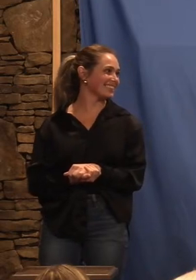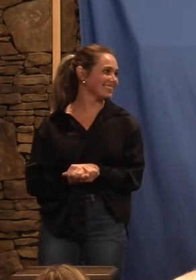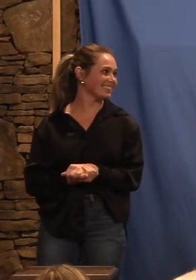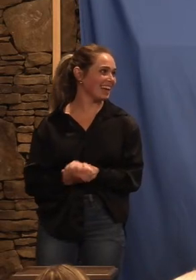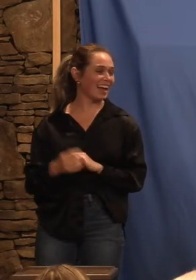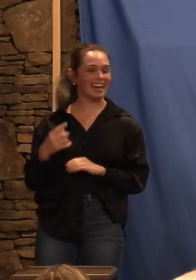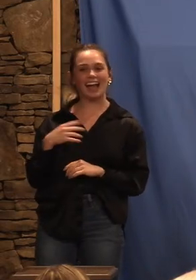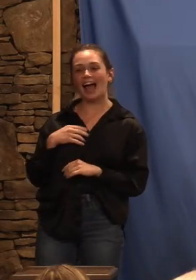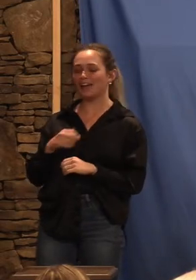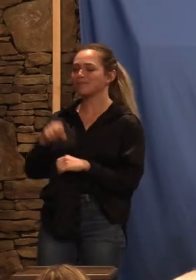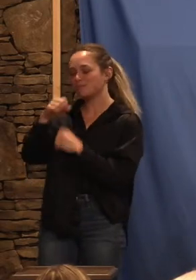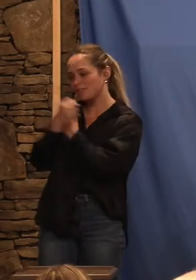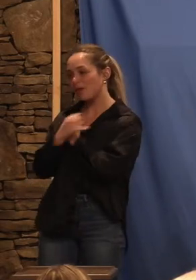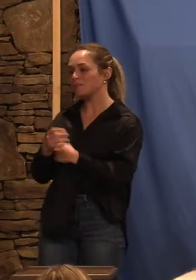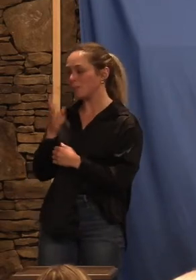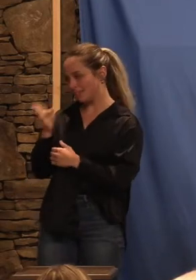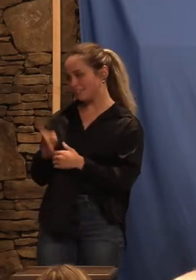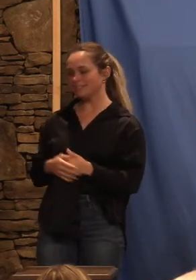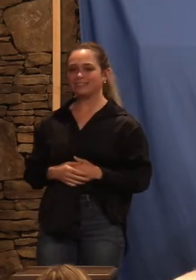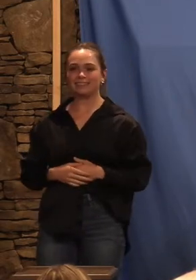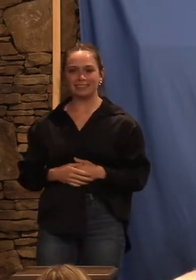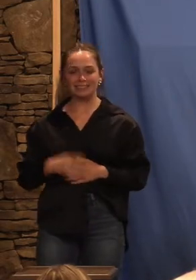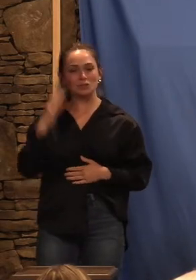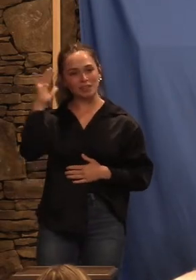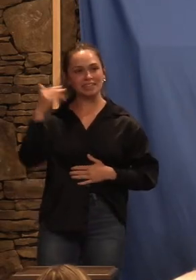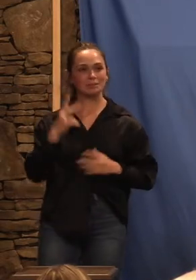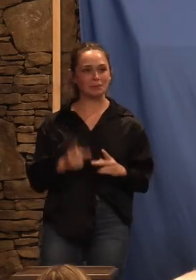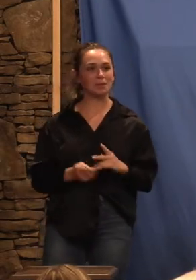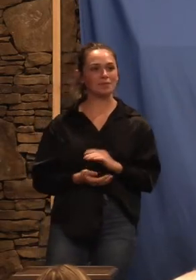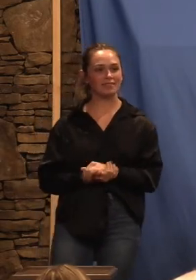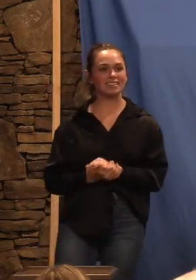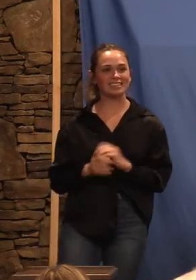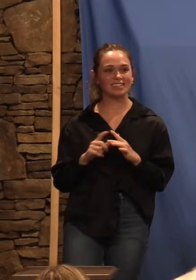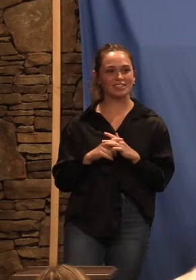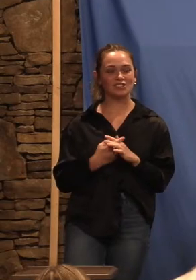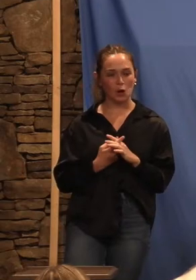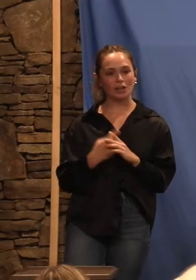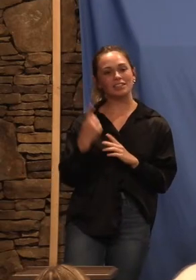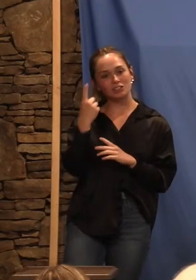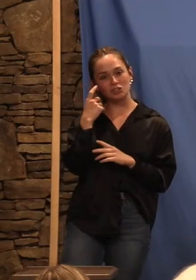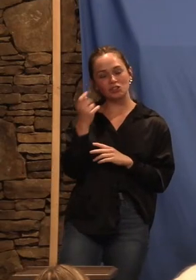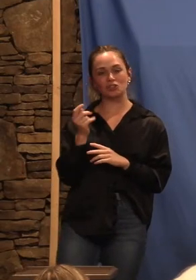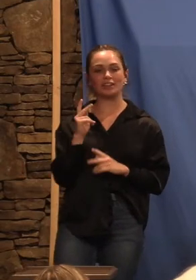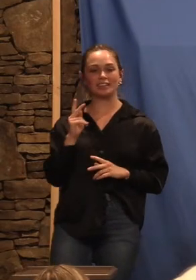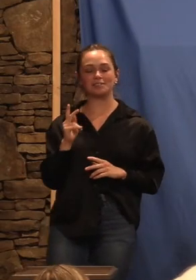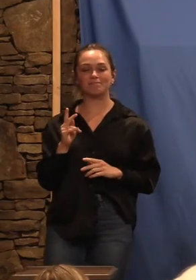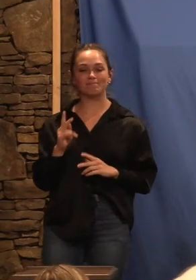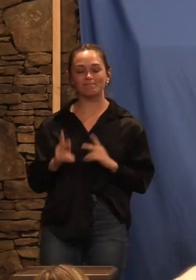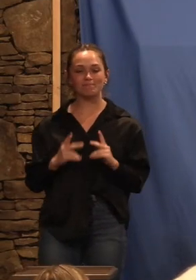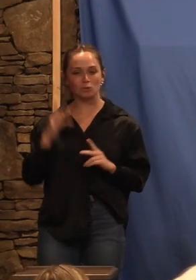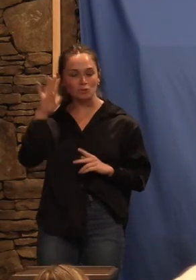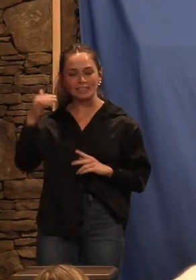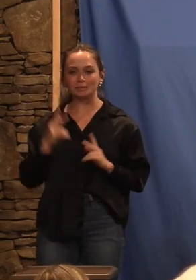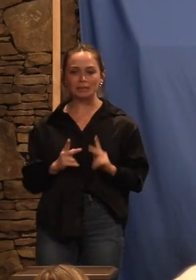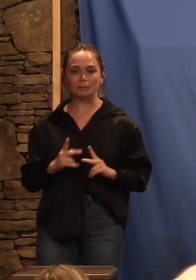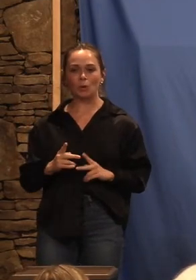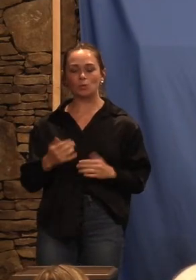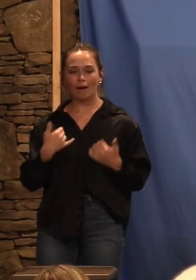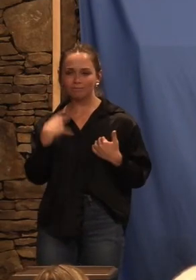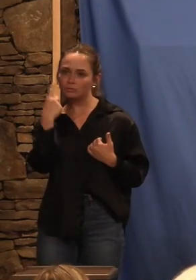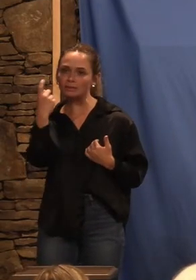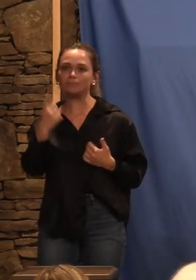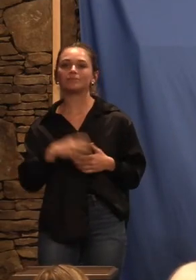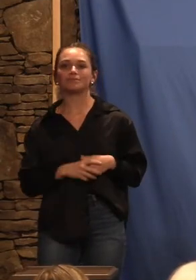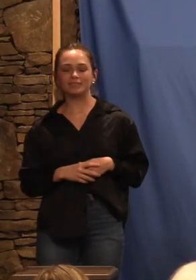I love your bluntness. Crazy people. It started out as the dream of a few naively hopeful crazy people.